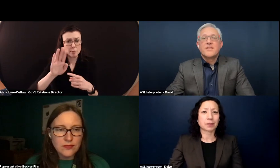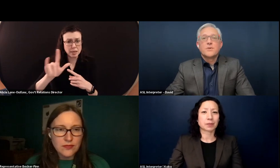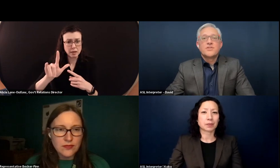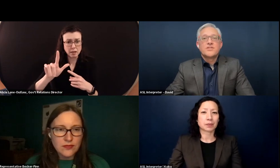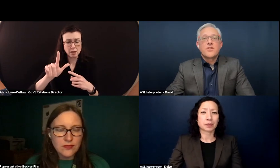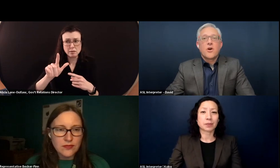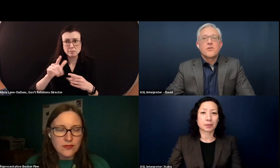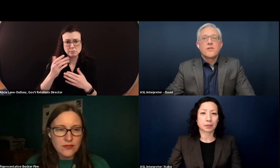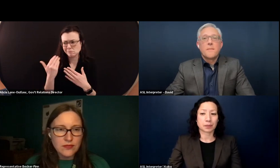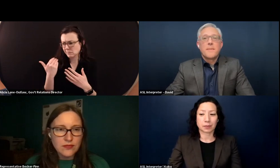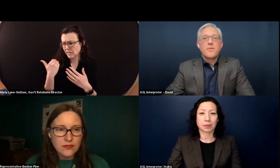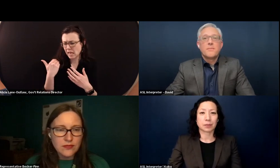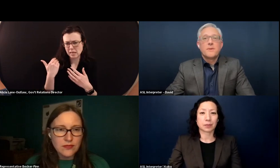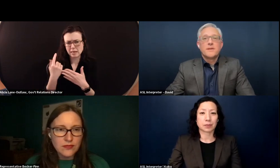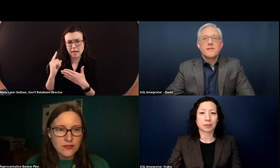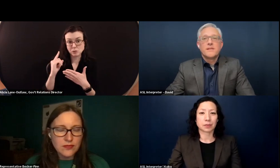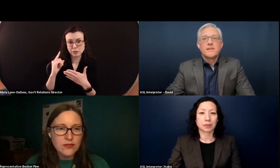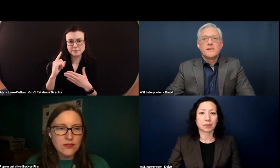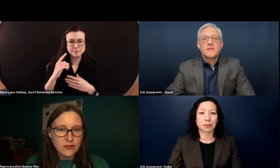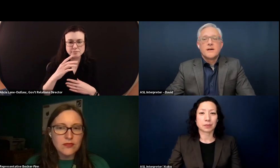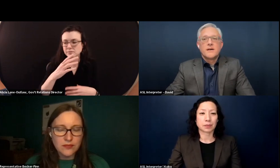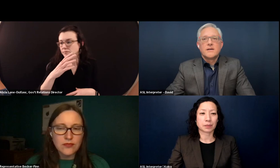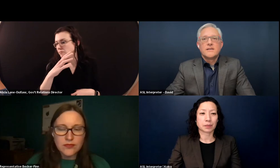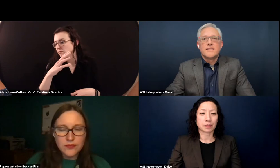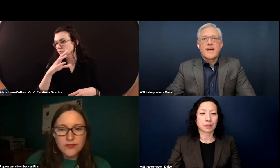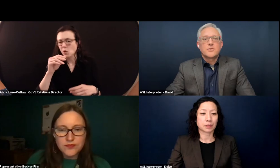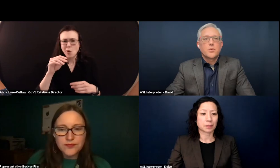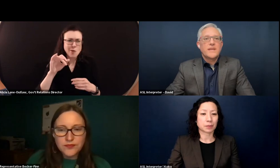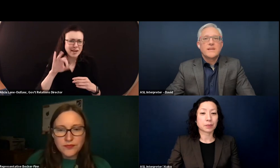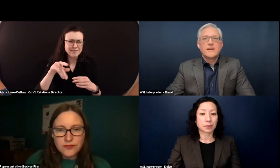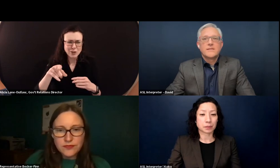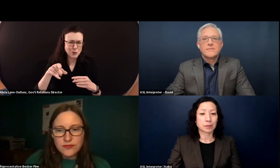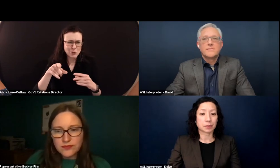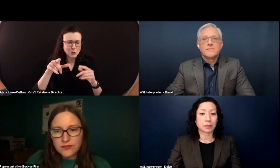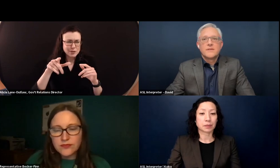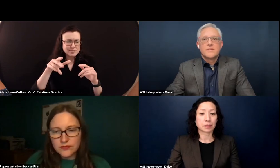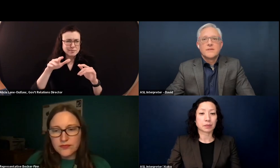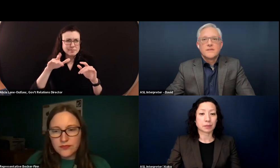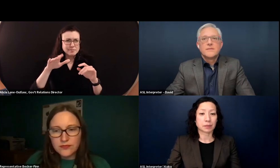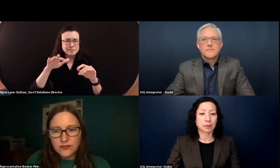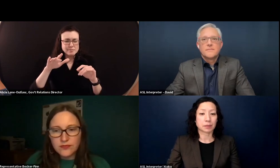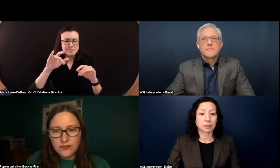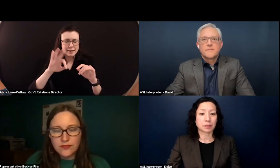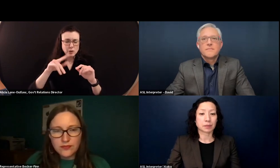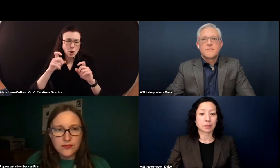And there was just an article about the bill last week.